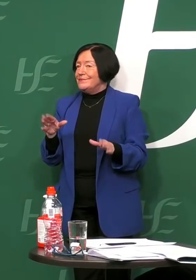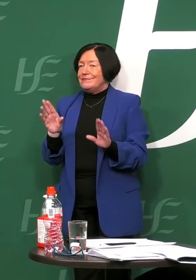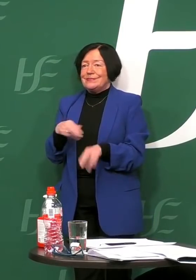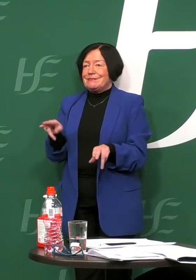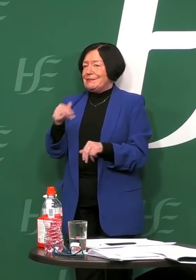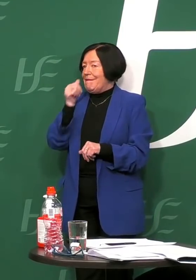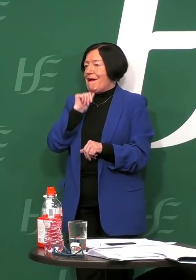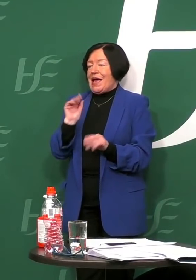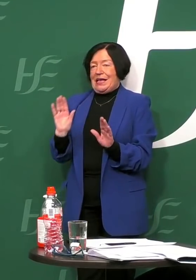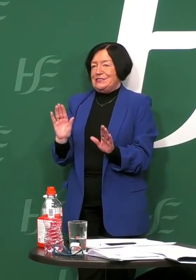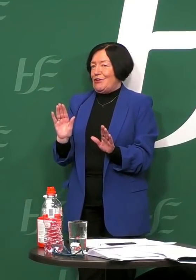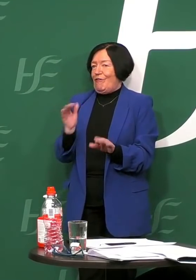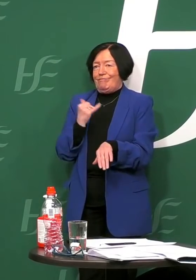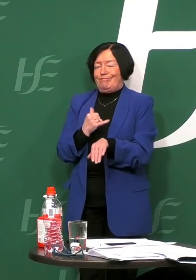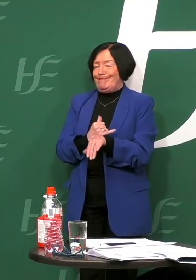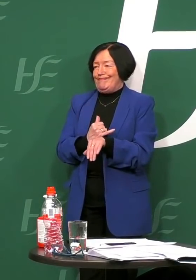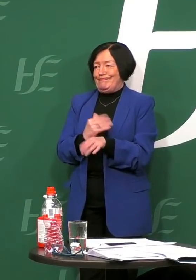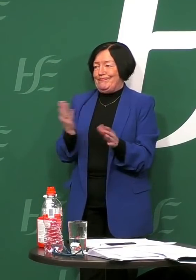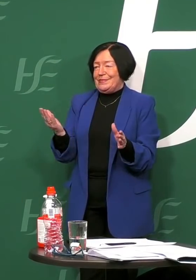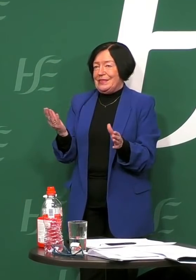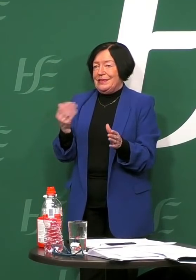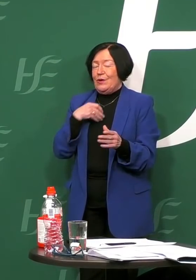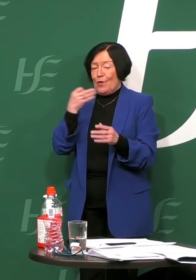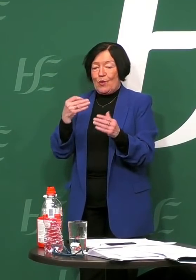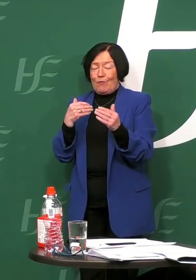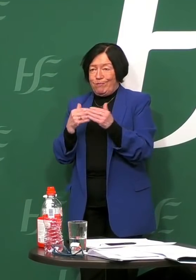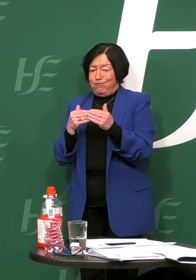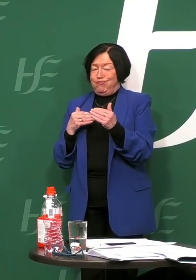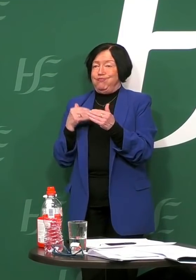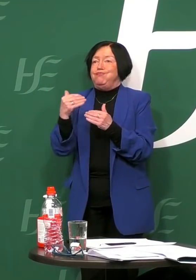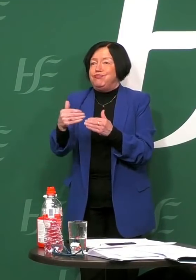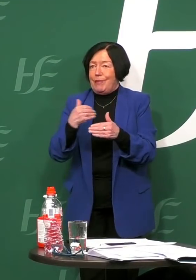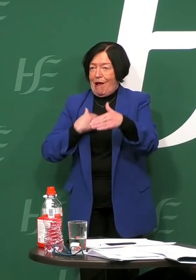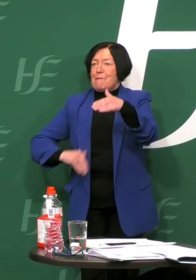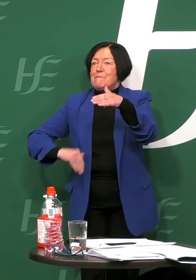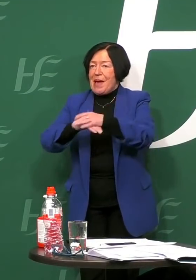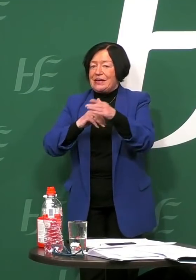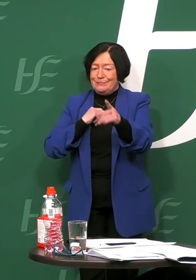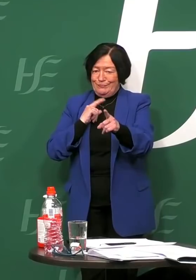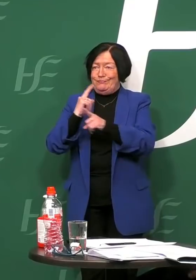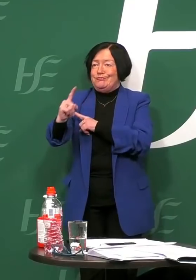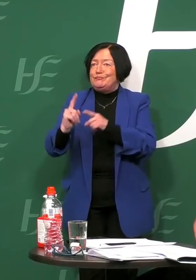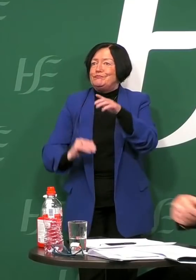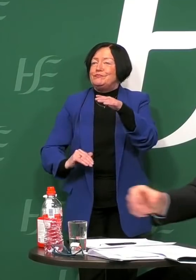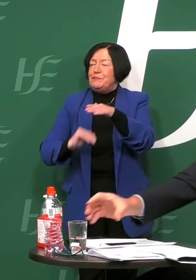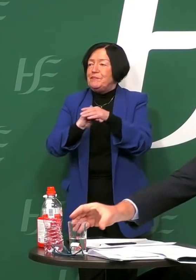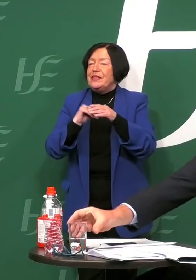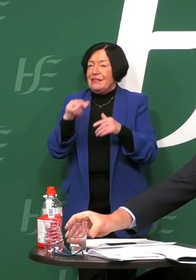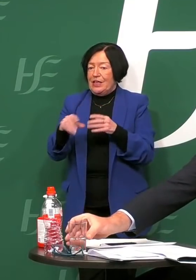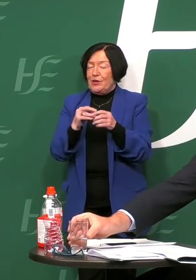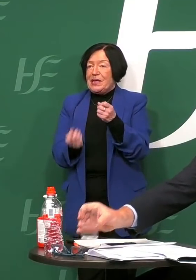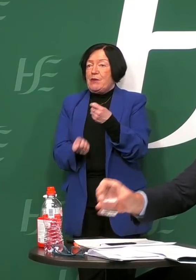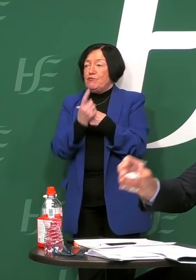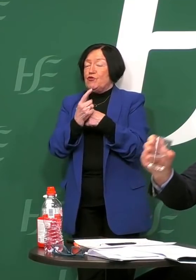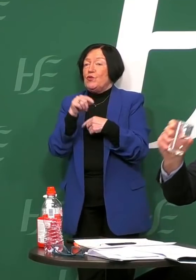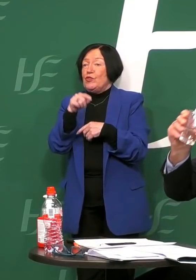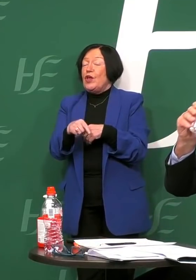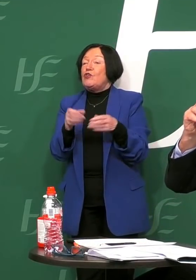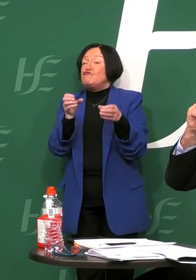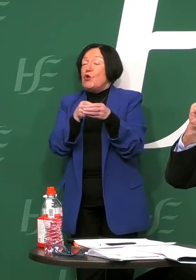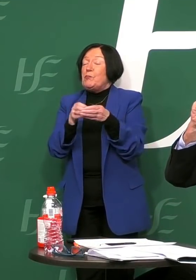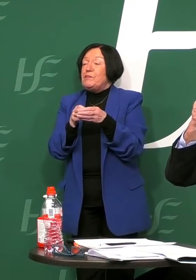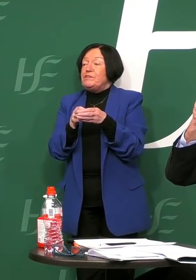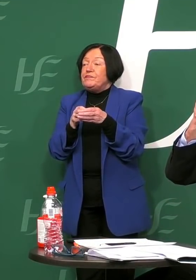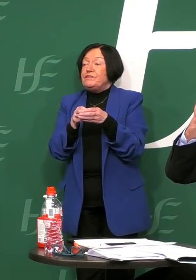but I know but we're going beyond our existing maximum capacity, and that's something that came through Killian's group,